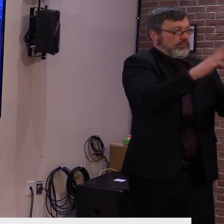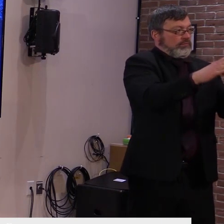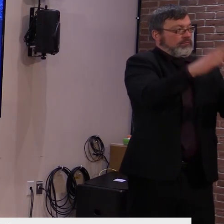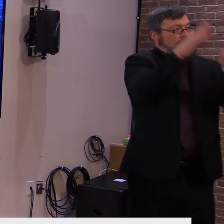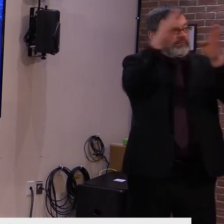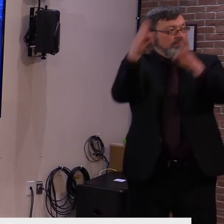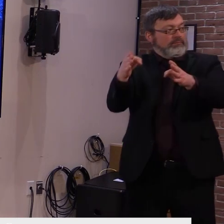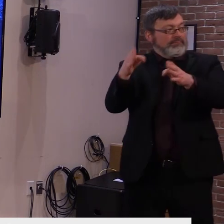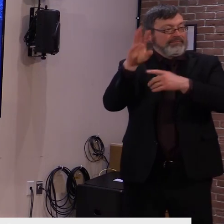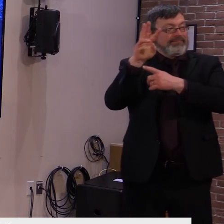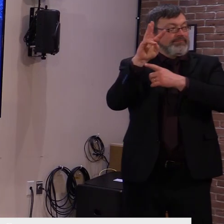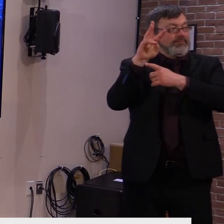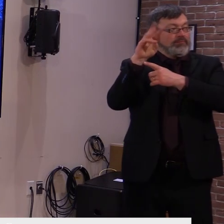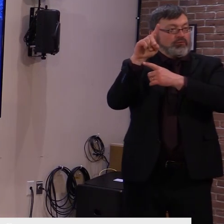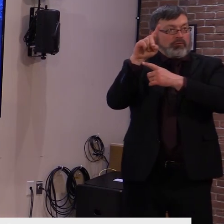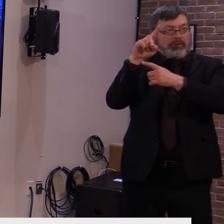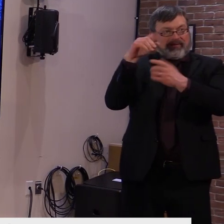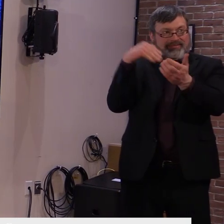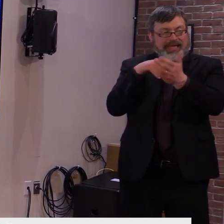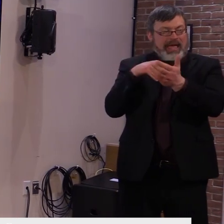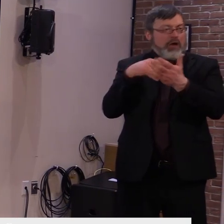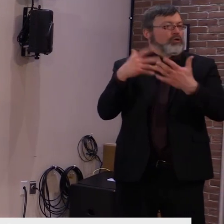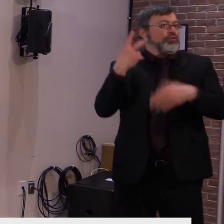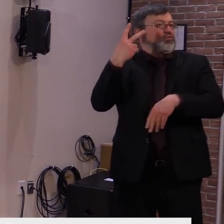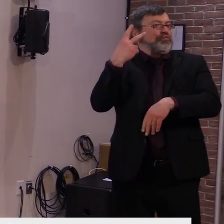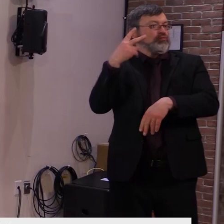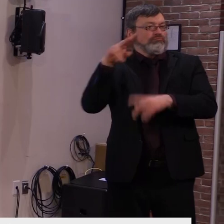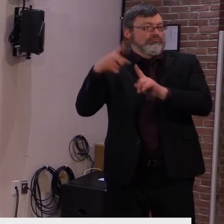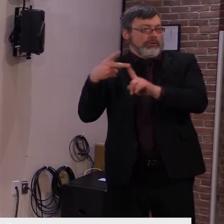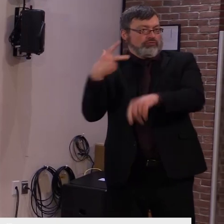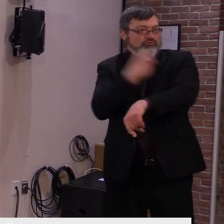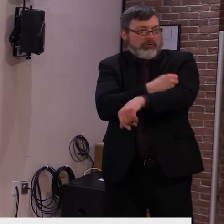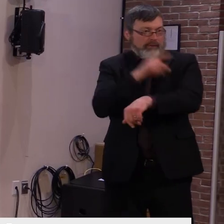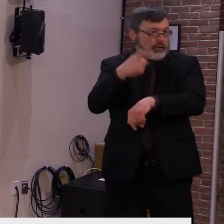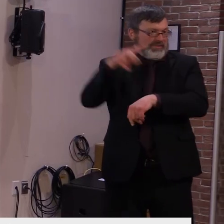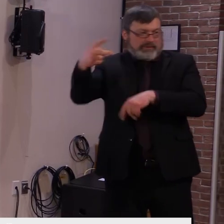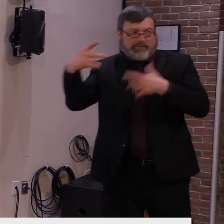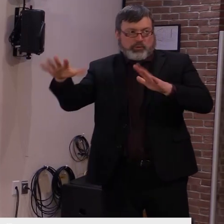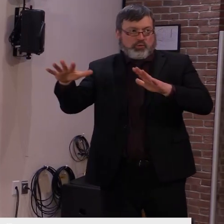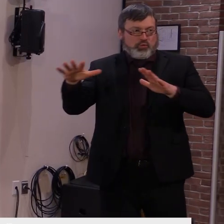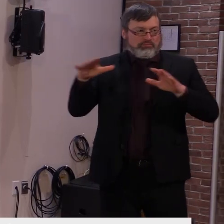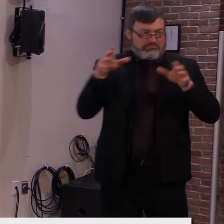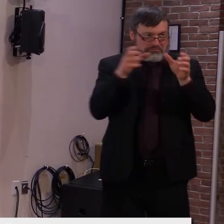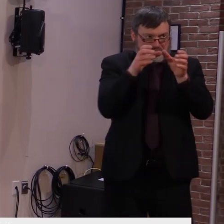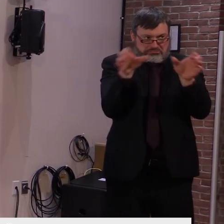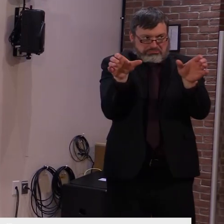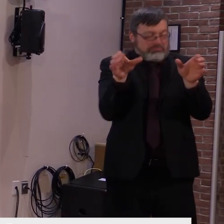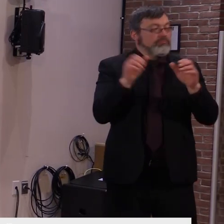vaccine. As of 9 a.m. this morning, among those age 65 and above,